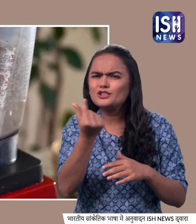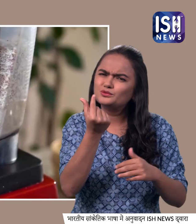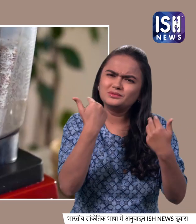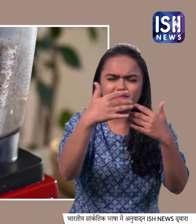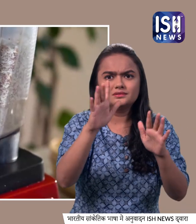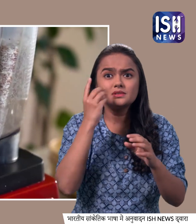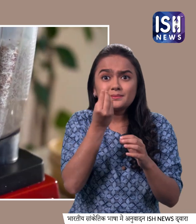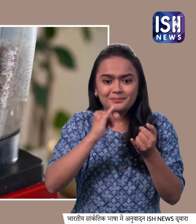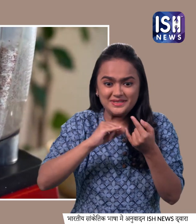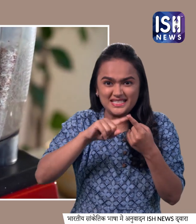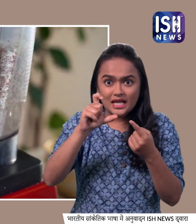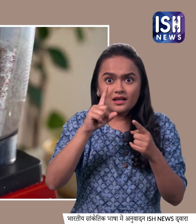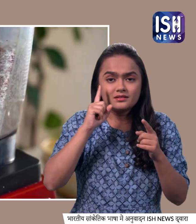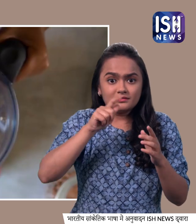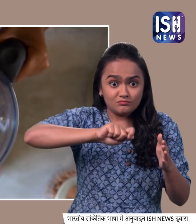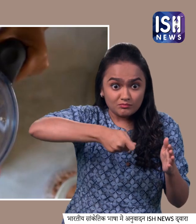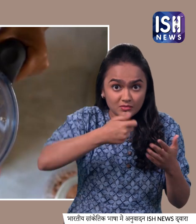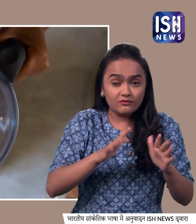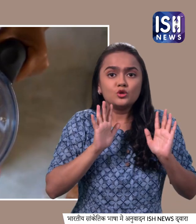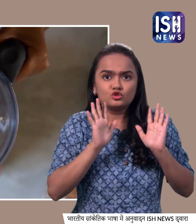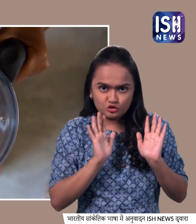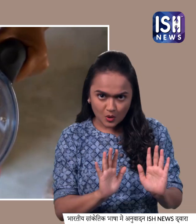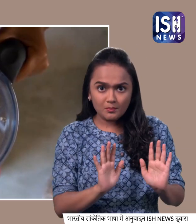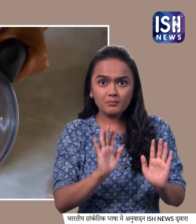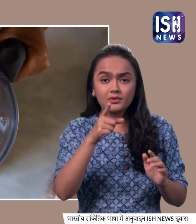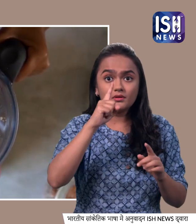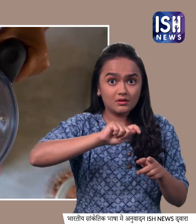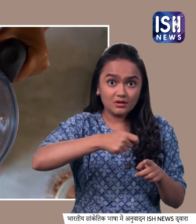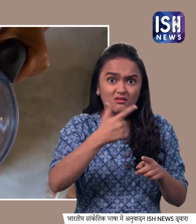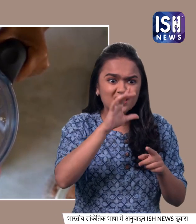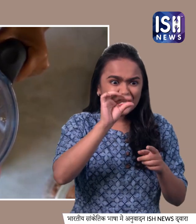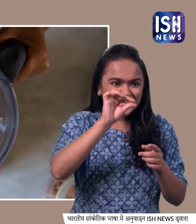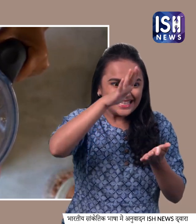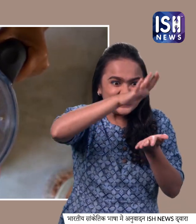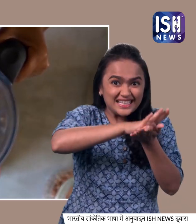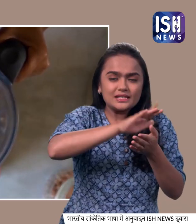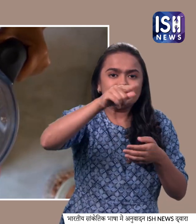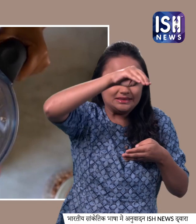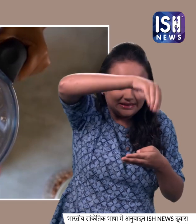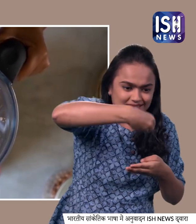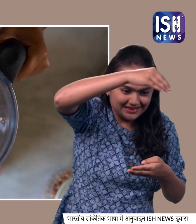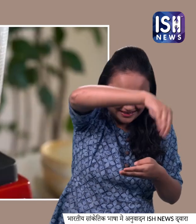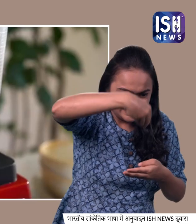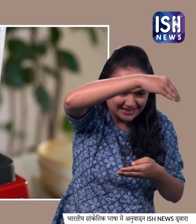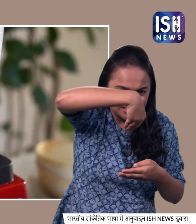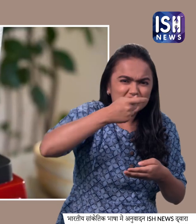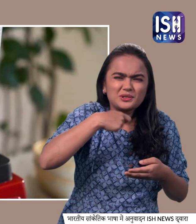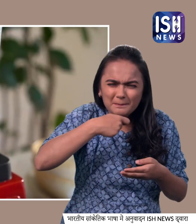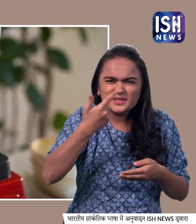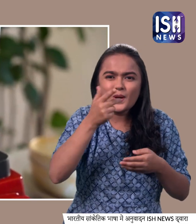Give some seconds to break. let's If you a mixture blender's walls, can a spatula or a small